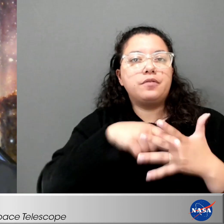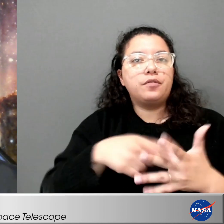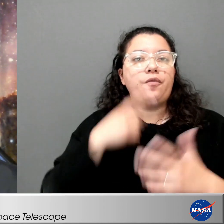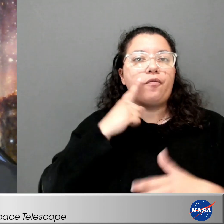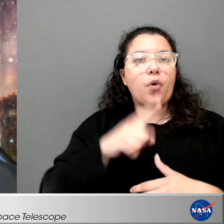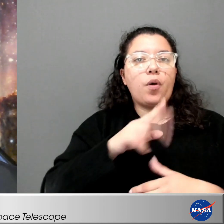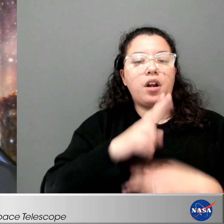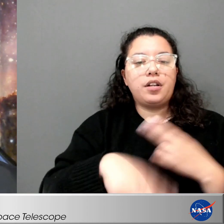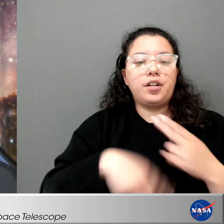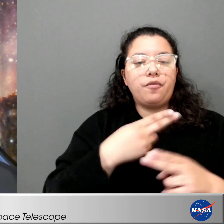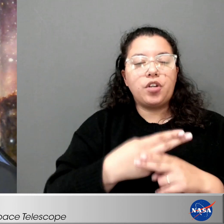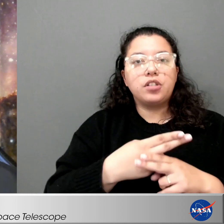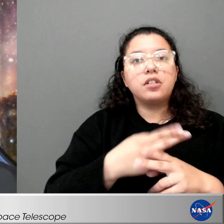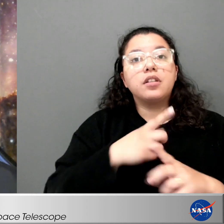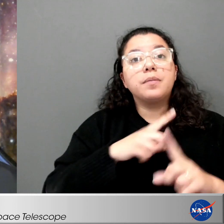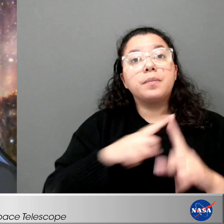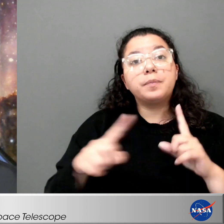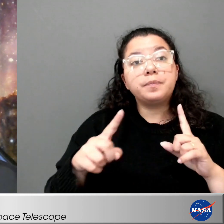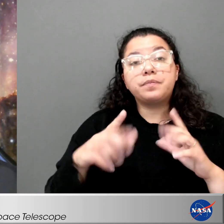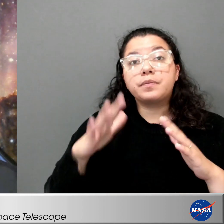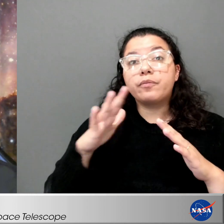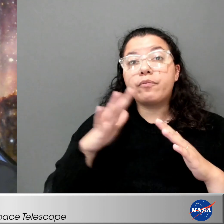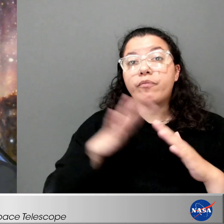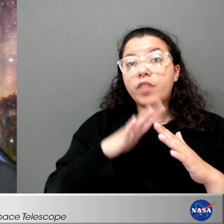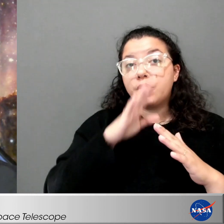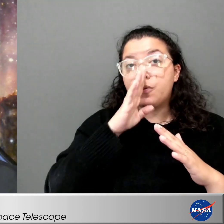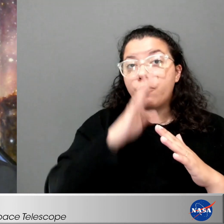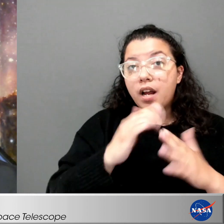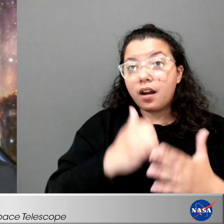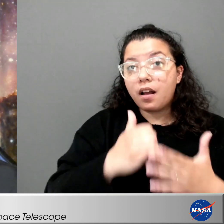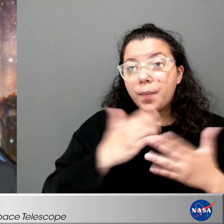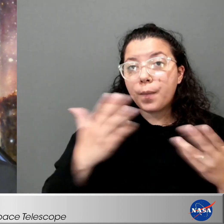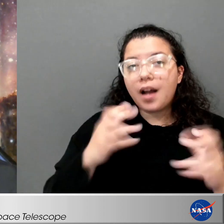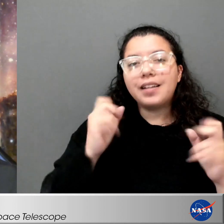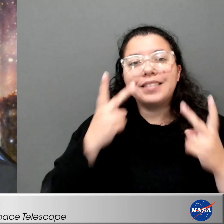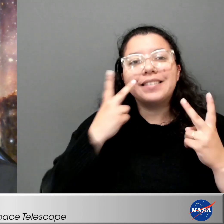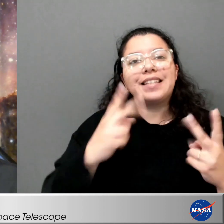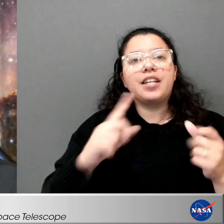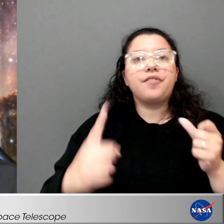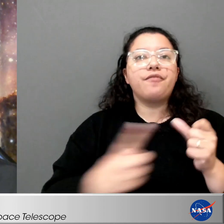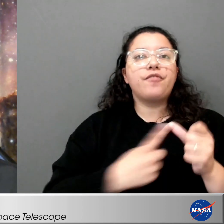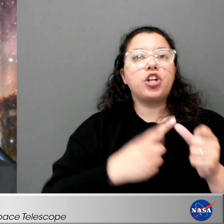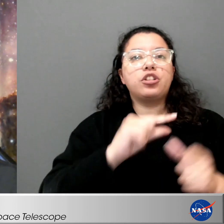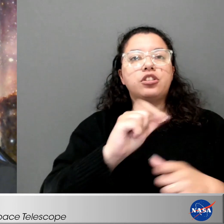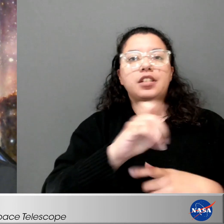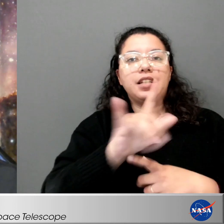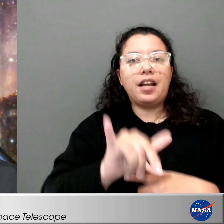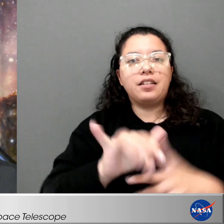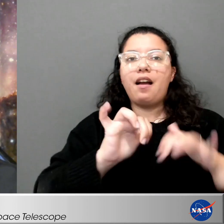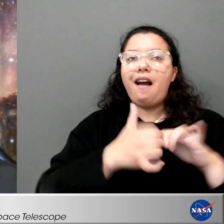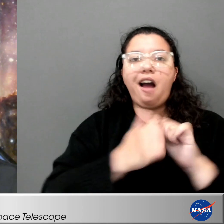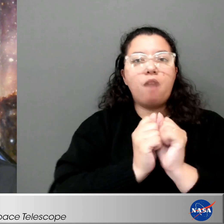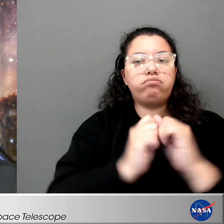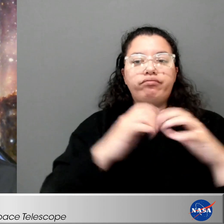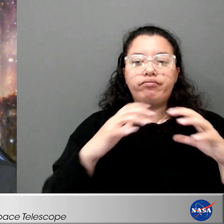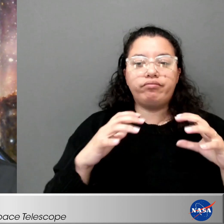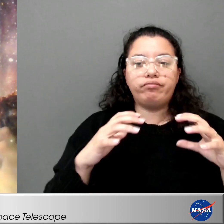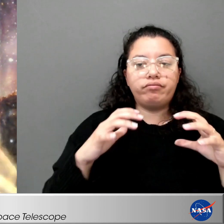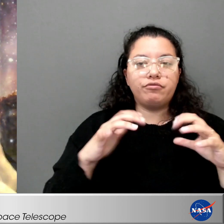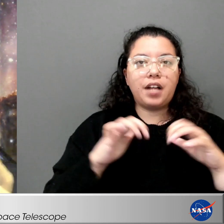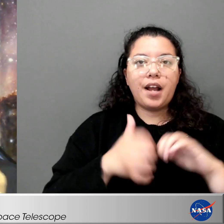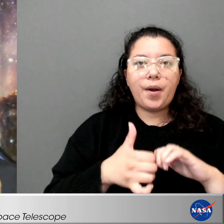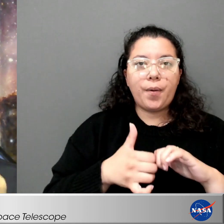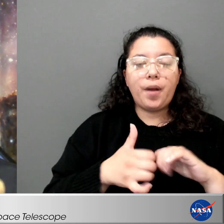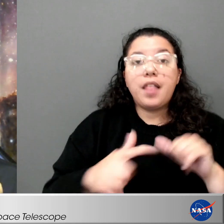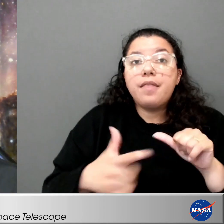is where the very first galaxies came from. We want to try and understand when the very first stars and the first galaxies